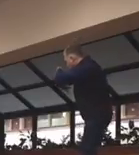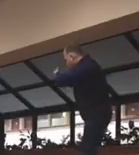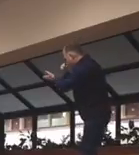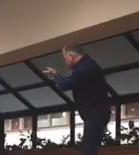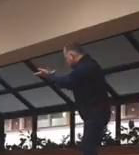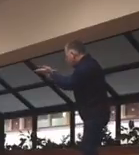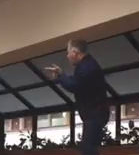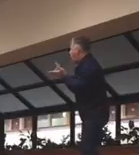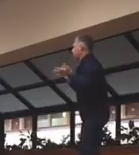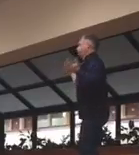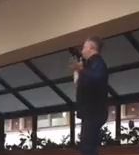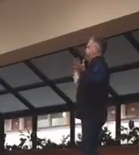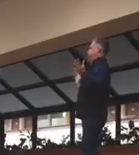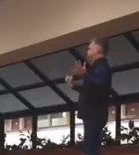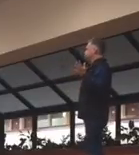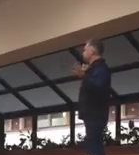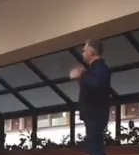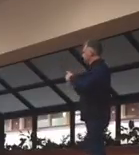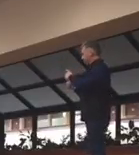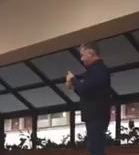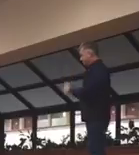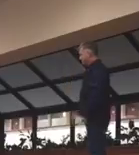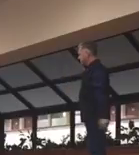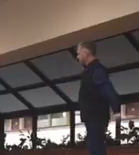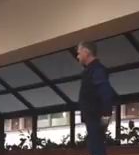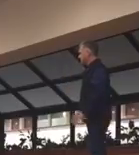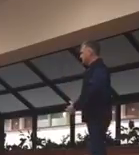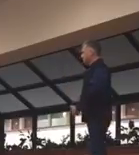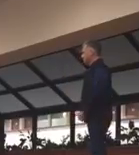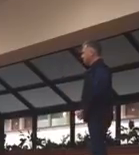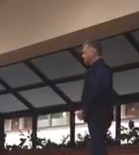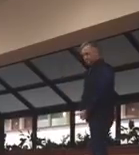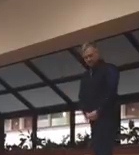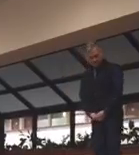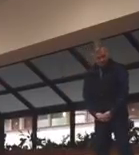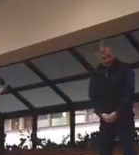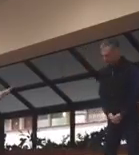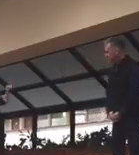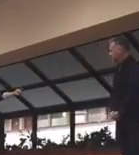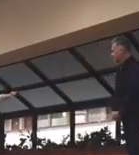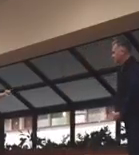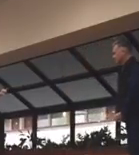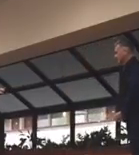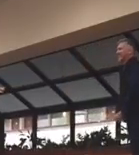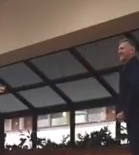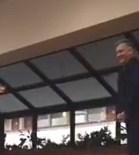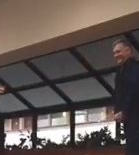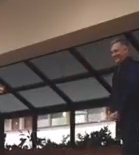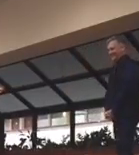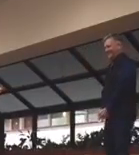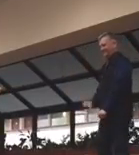run certification. Do you know if that's on the table for discussion, or do you know if that's something they refuse to do?